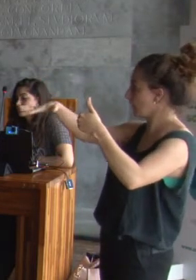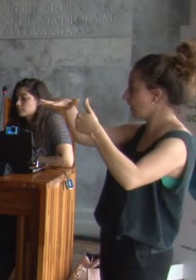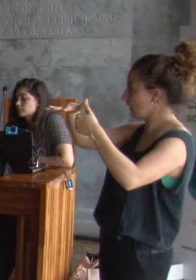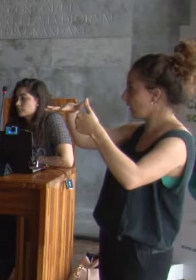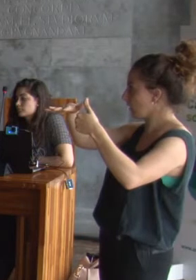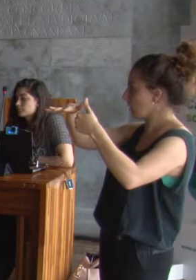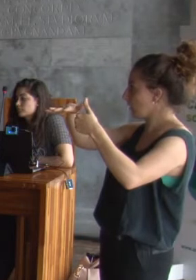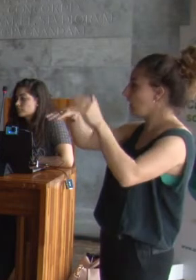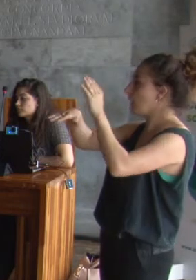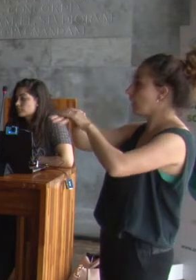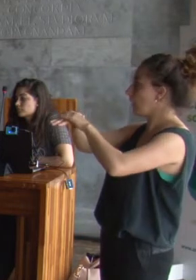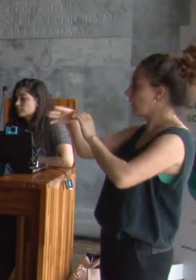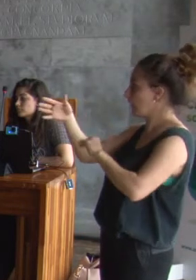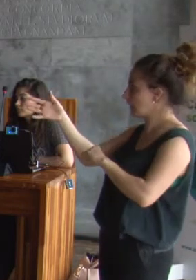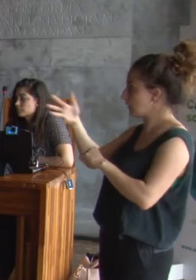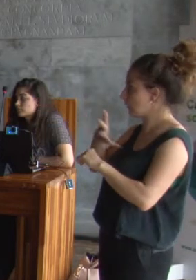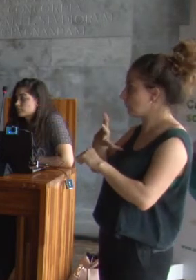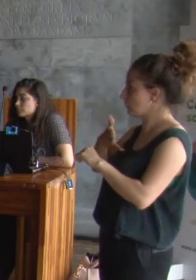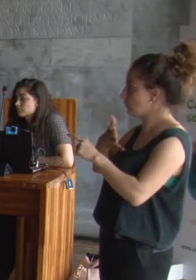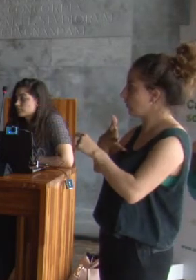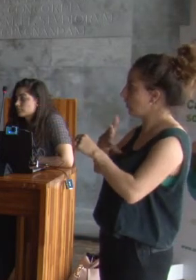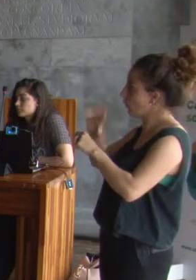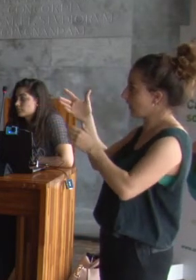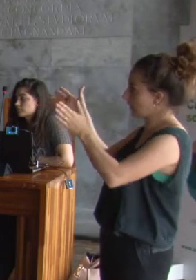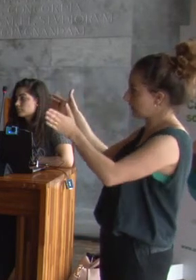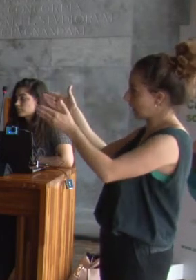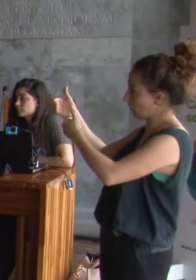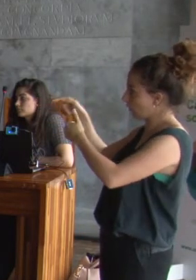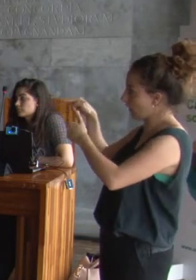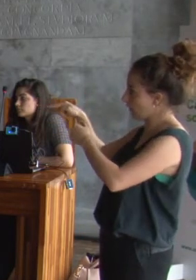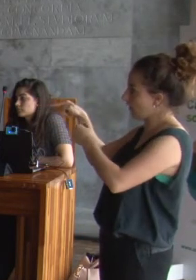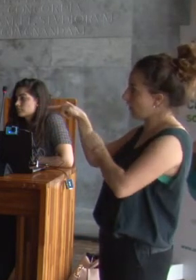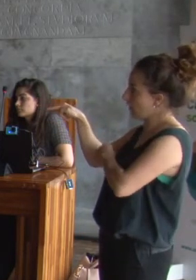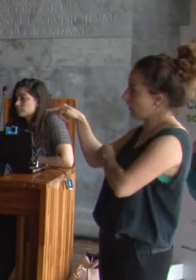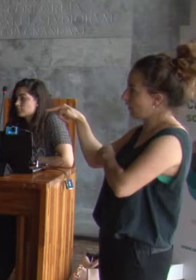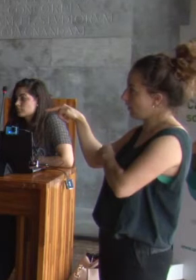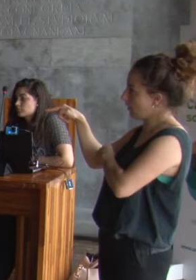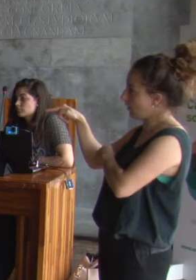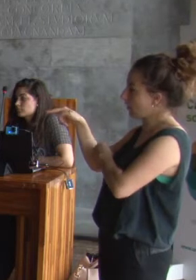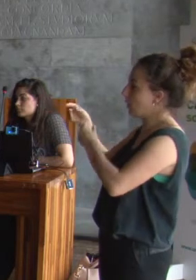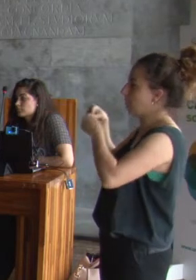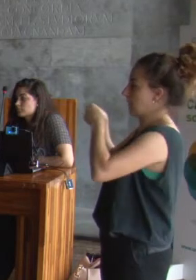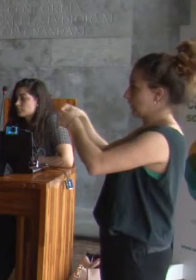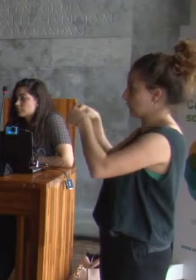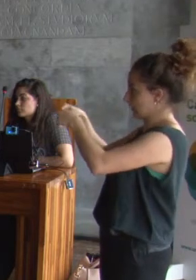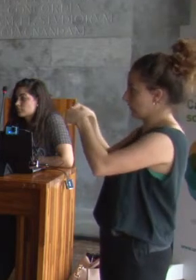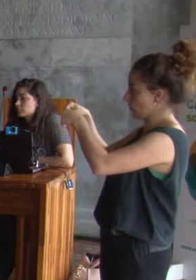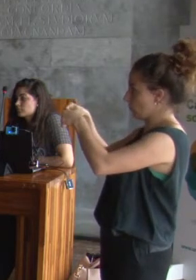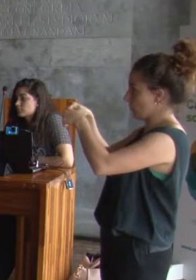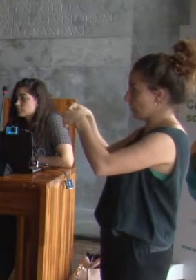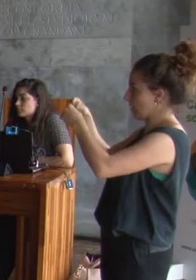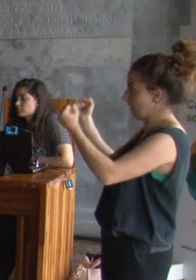then to the right of this circle, there's another box that says participation